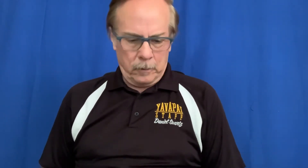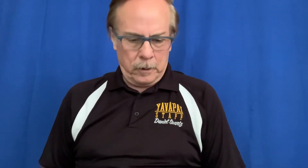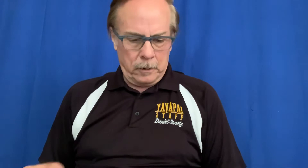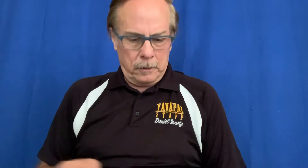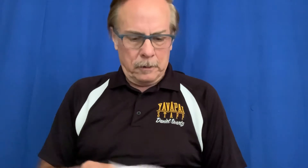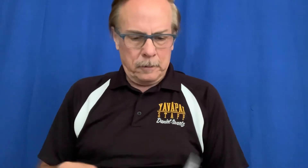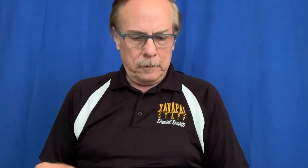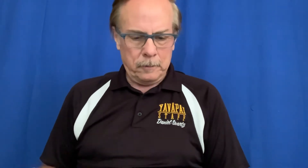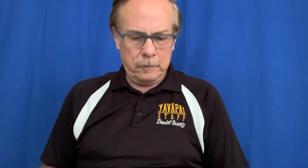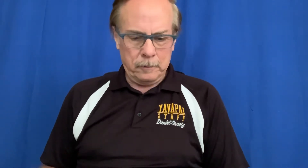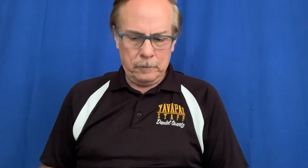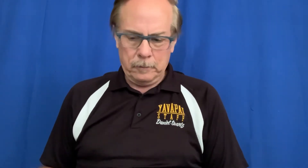did.